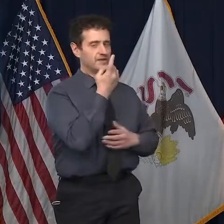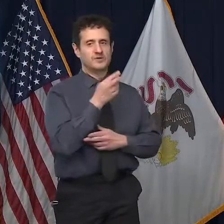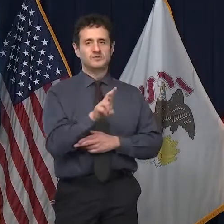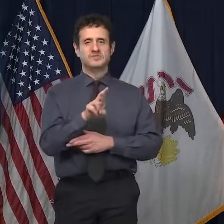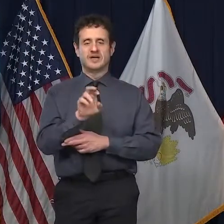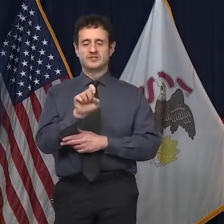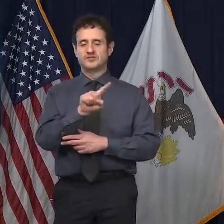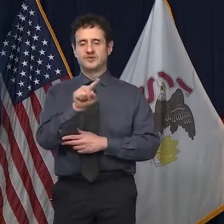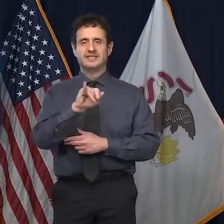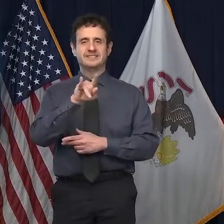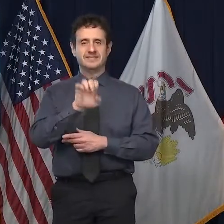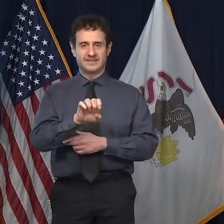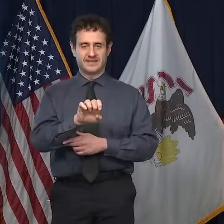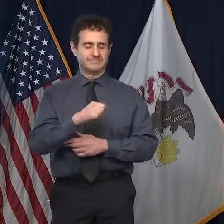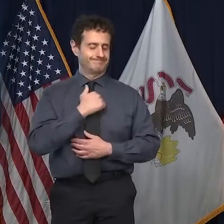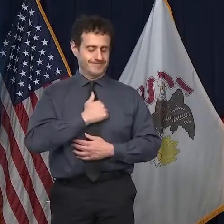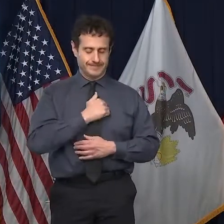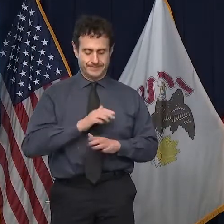Sorry.